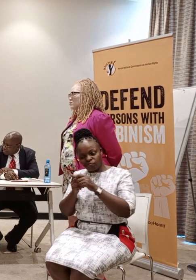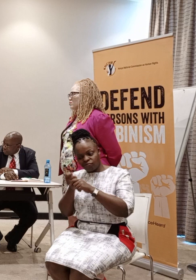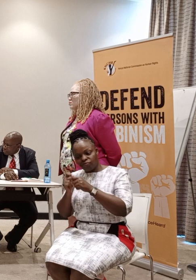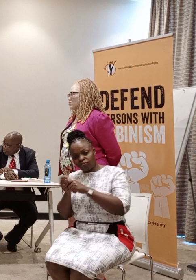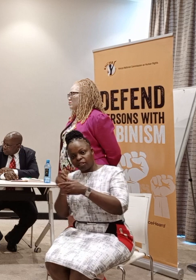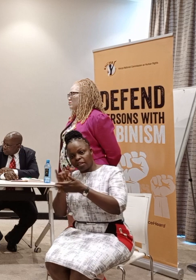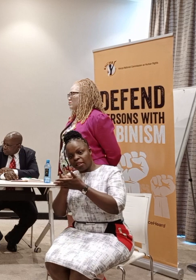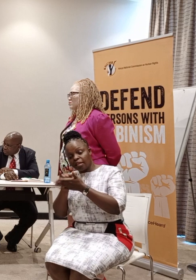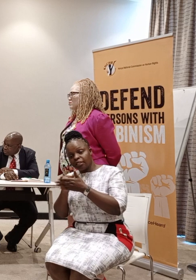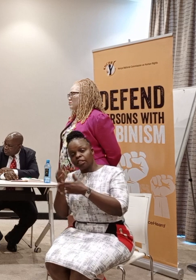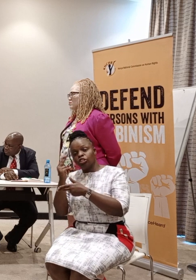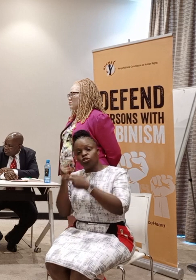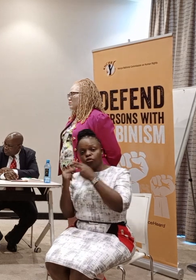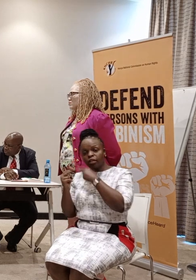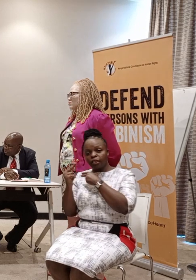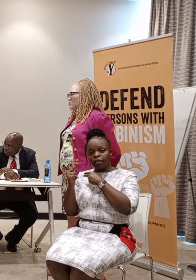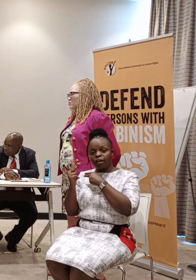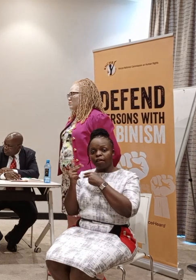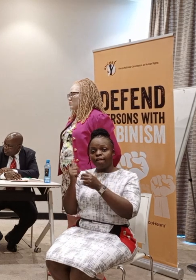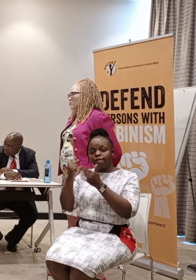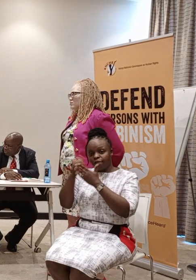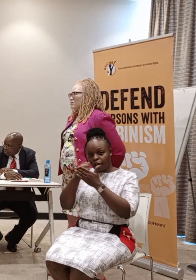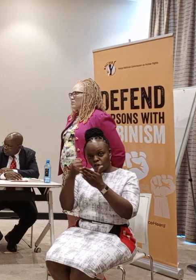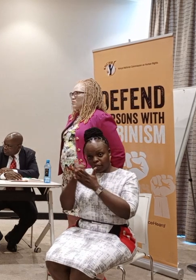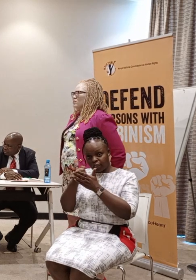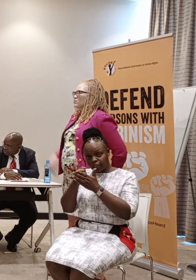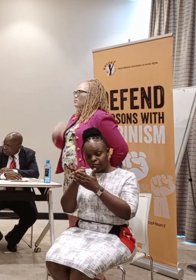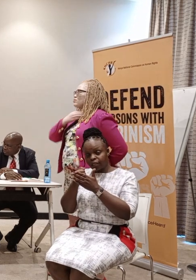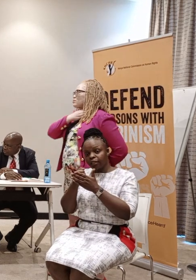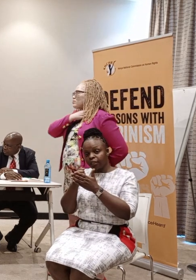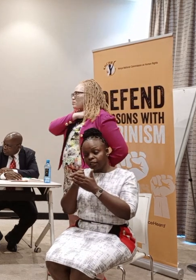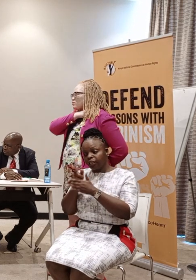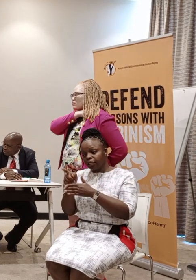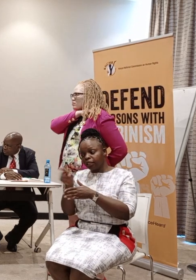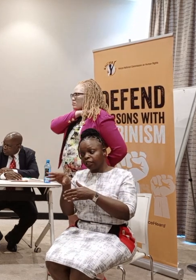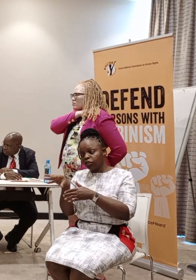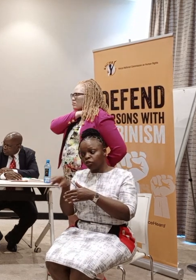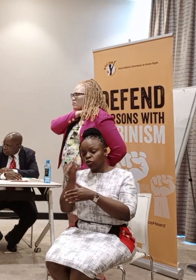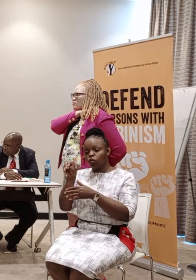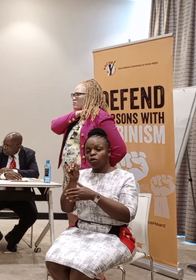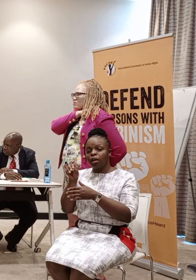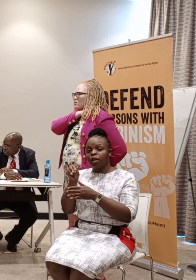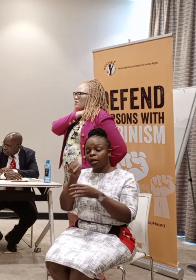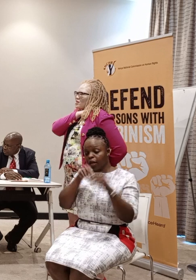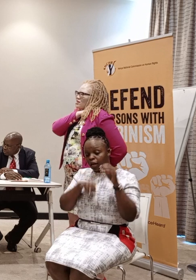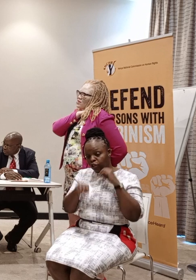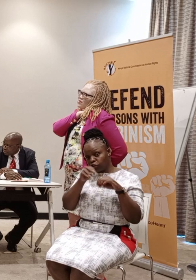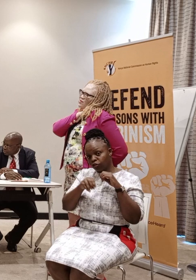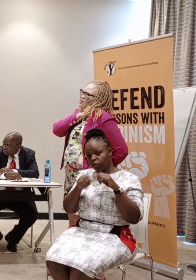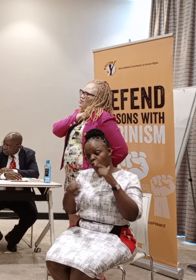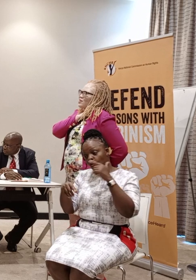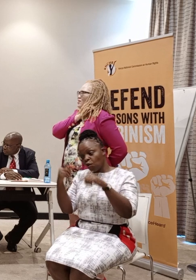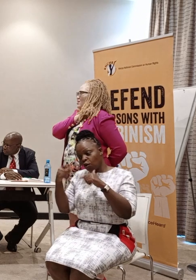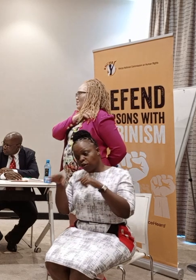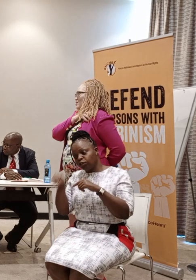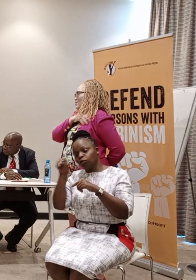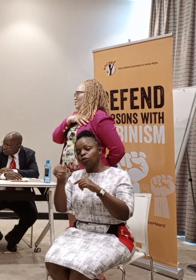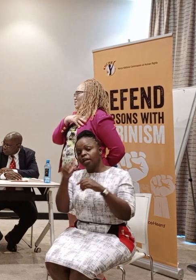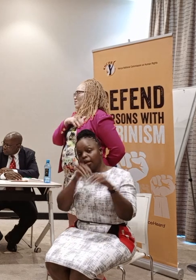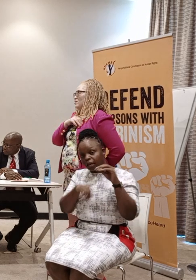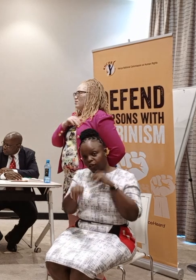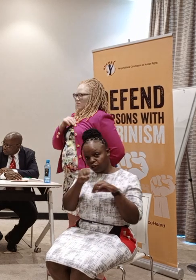of violence. So he won the election because he's tall anyway, but it's normal. He came in a quiet. So this guy had